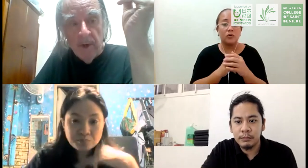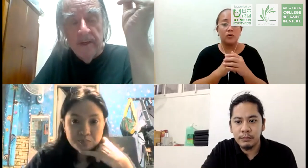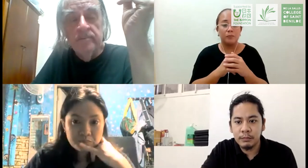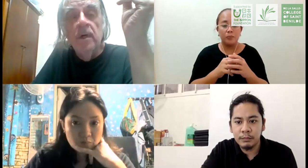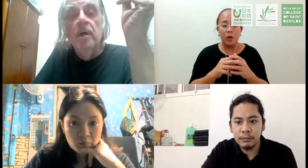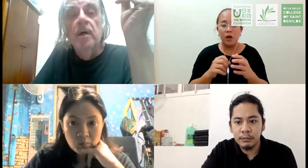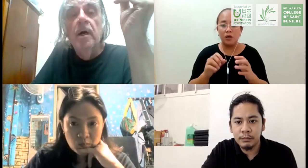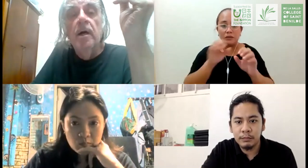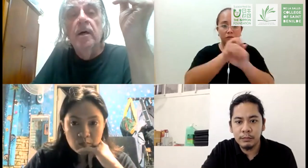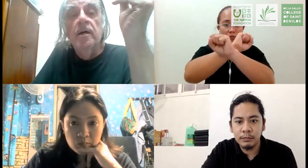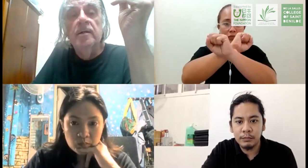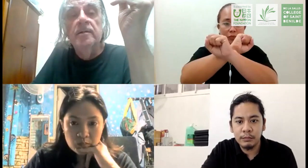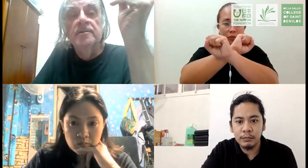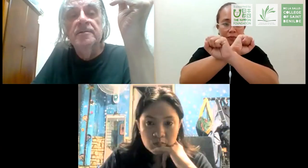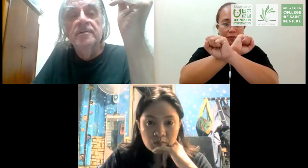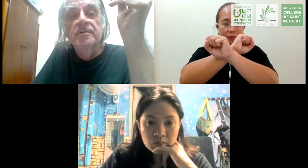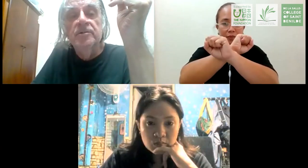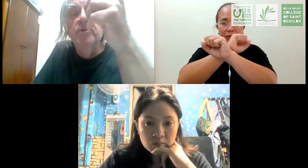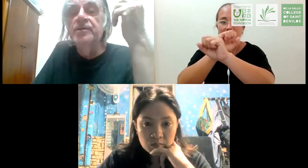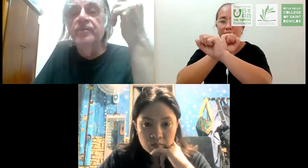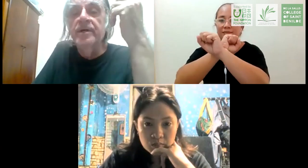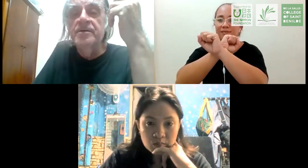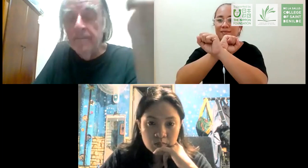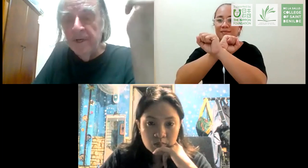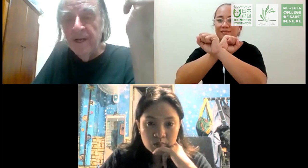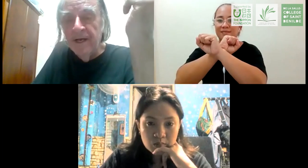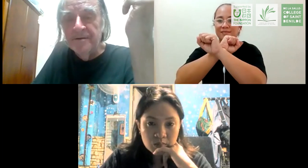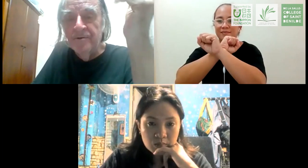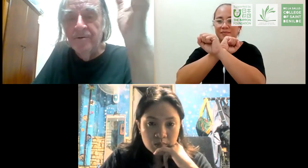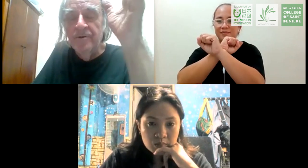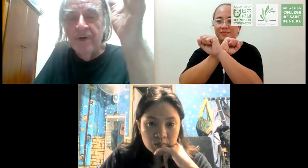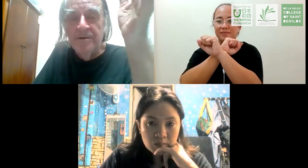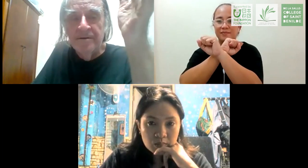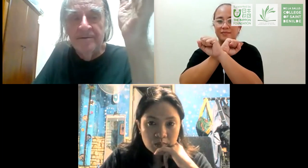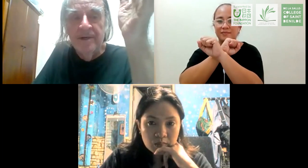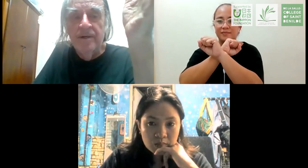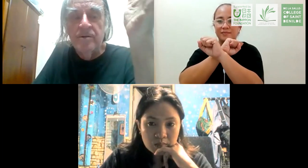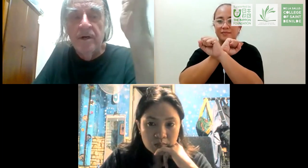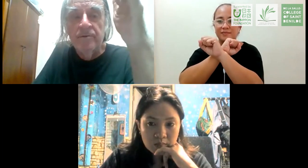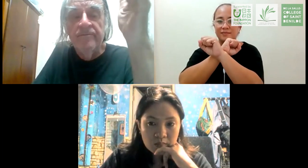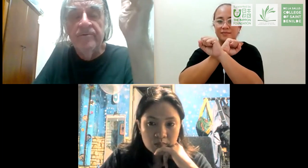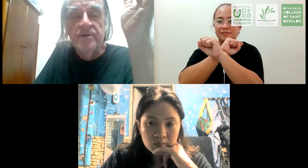Okay. Uh, Two is we can stop the class so you can rest and then start the review